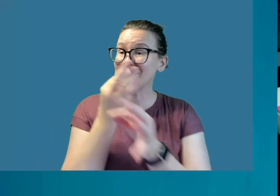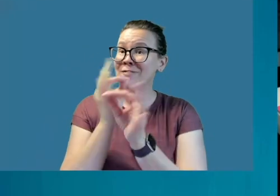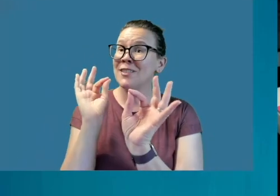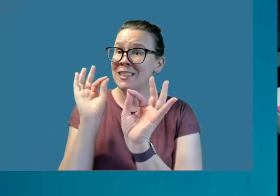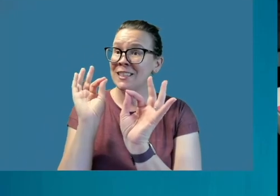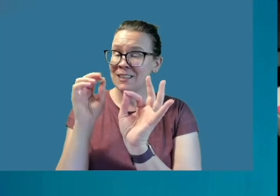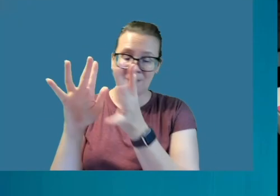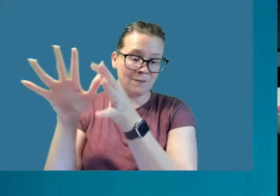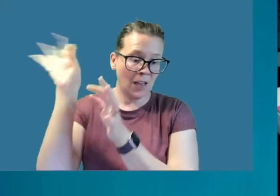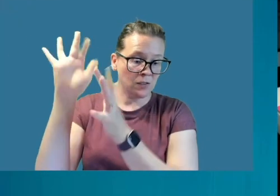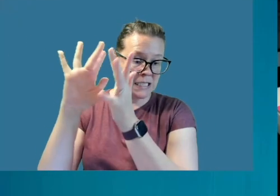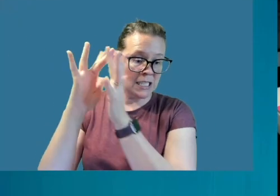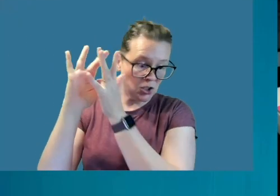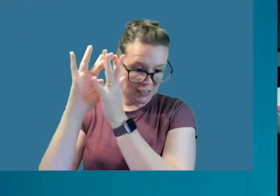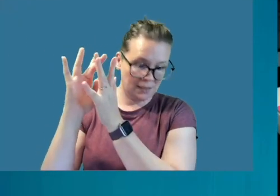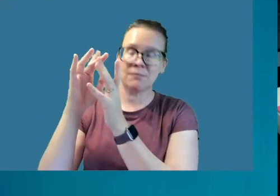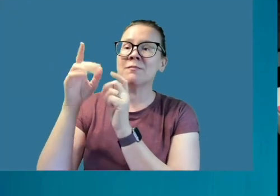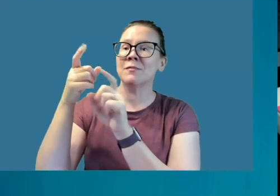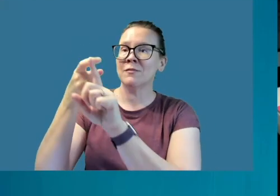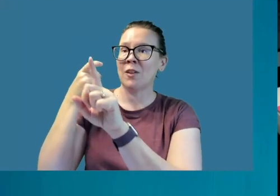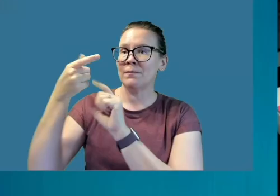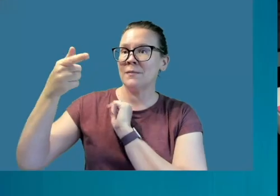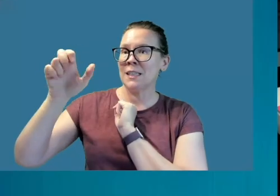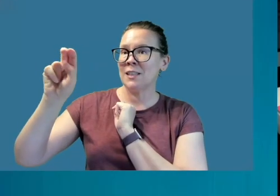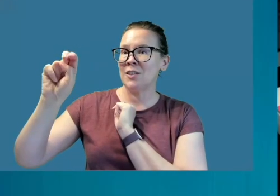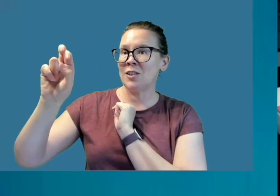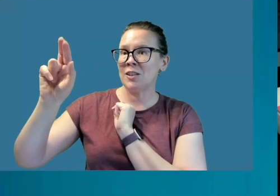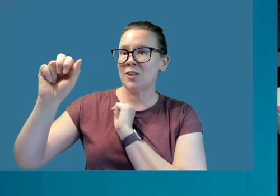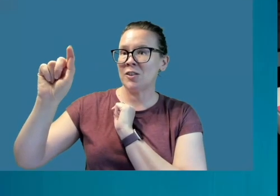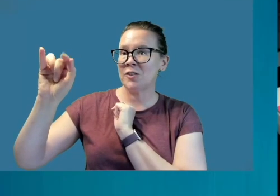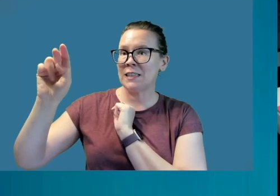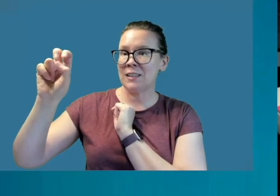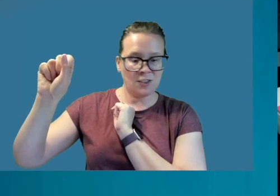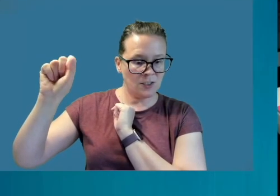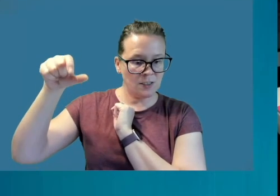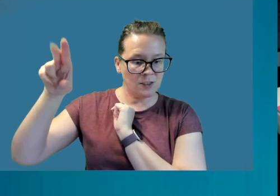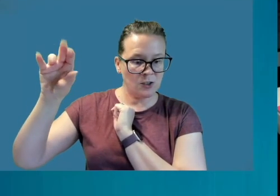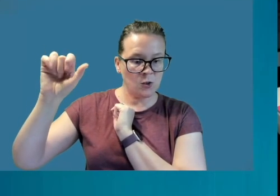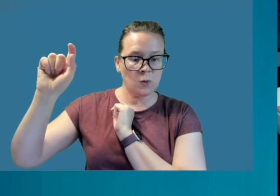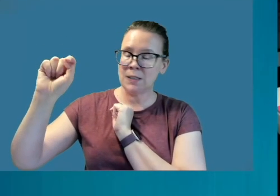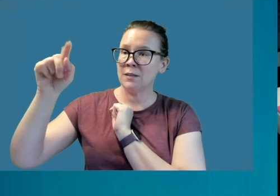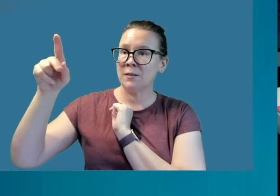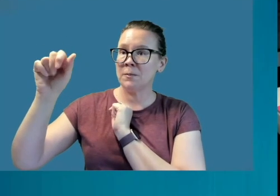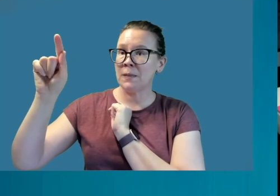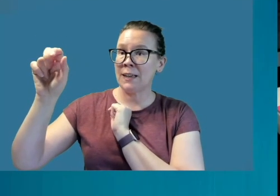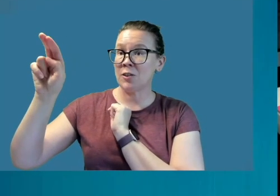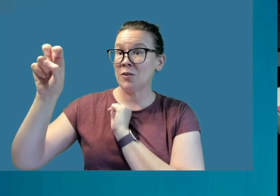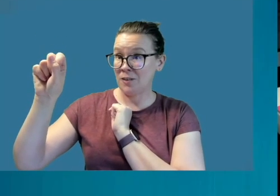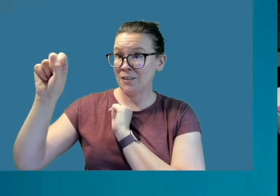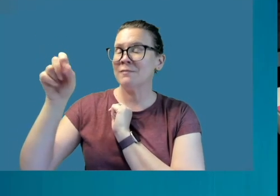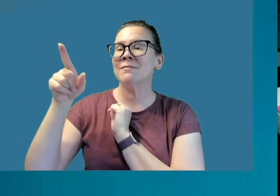So the pattern is a free pattern that I found online, and it's from Generations Quilt